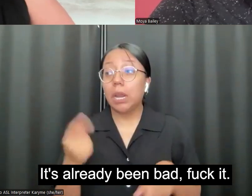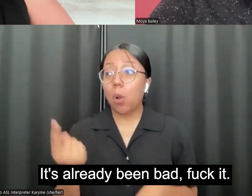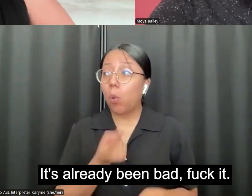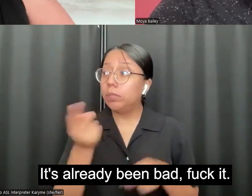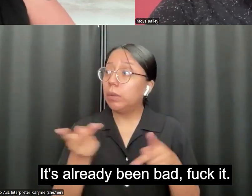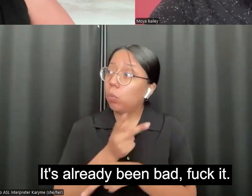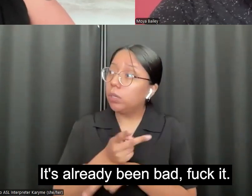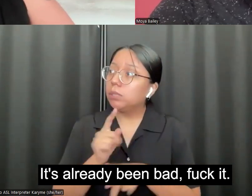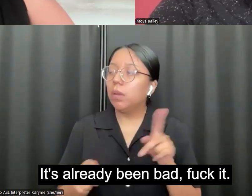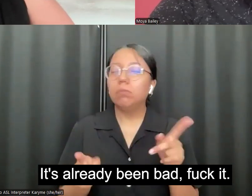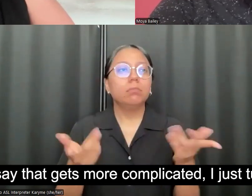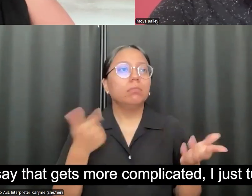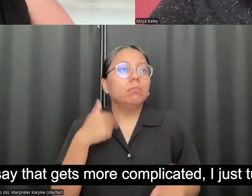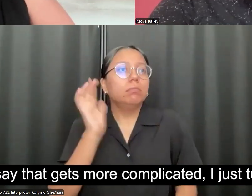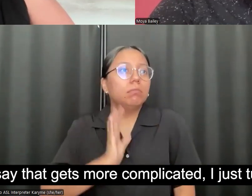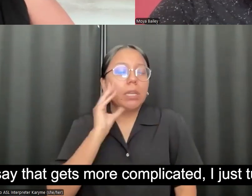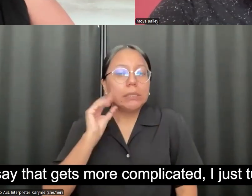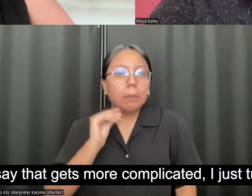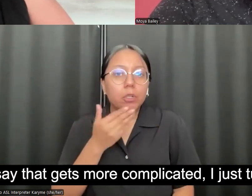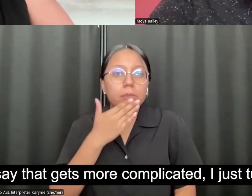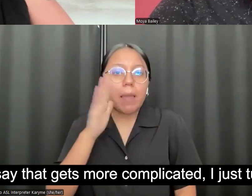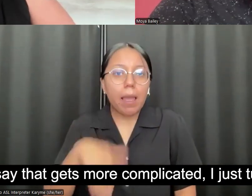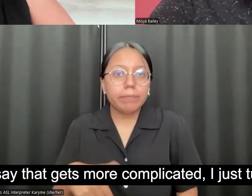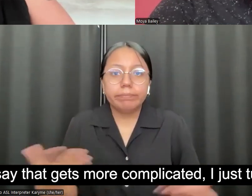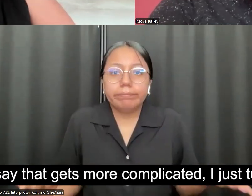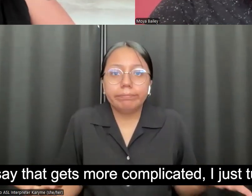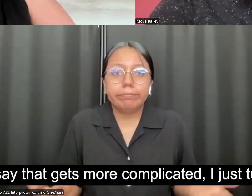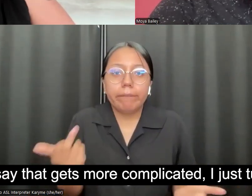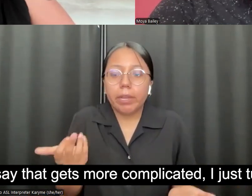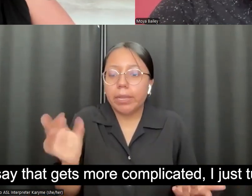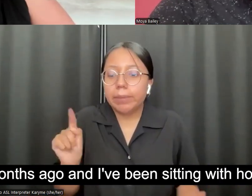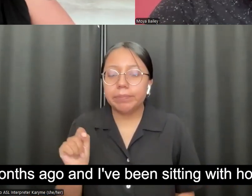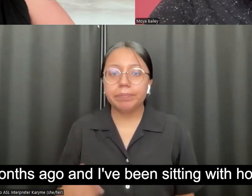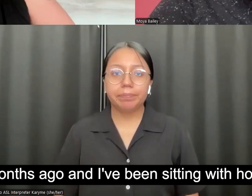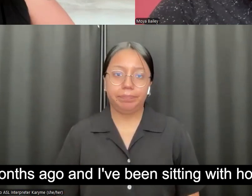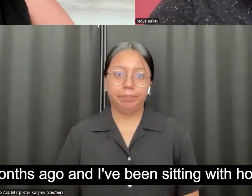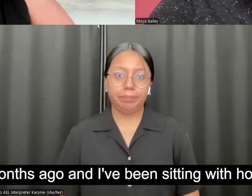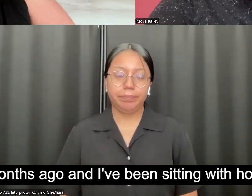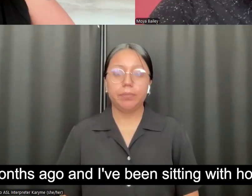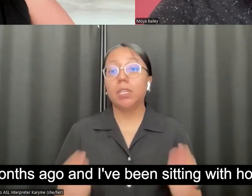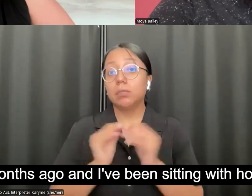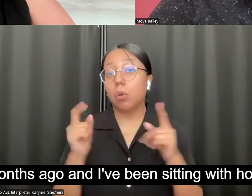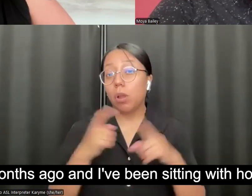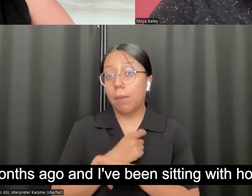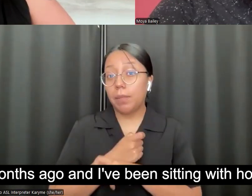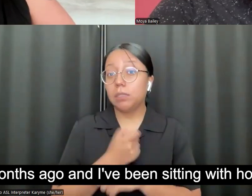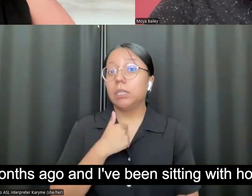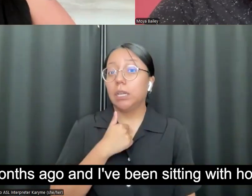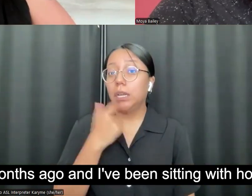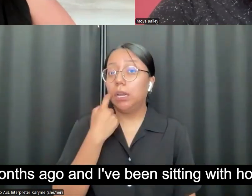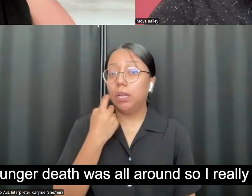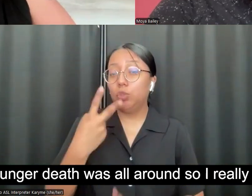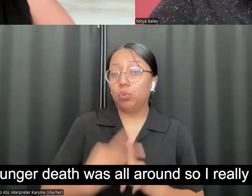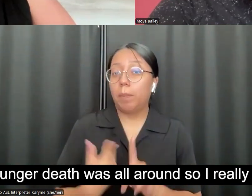been bad. Like, fuck it. Um, I will say that gets more complicated. Like I just turned 50 2 months ago, and I've been really sitting